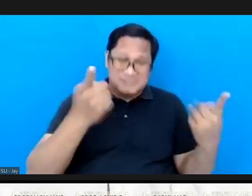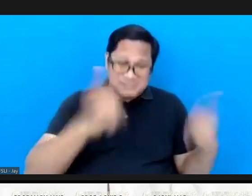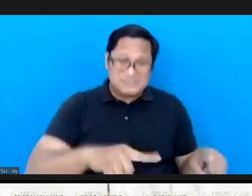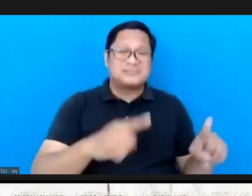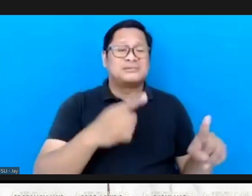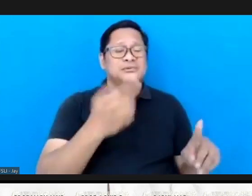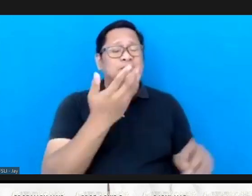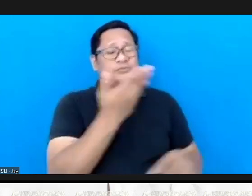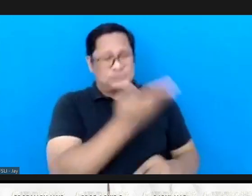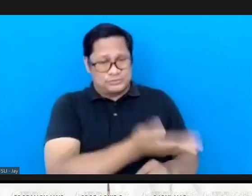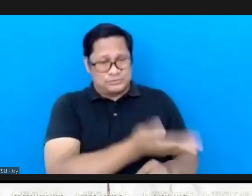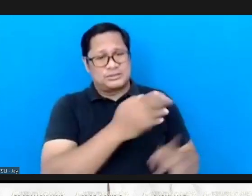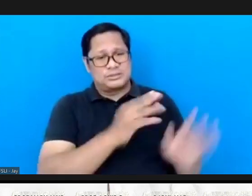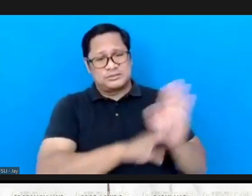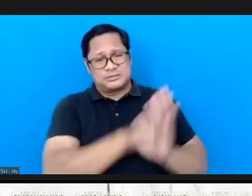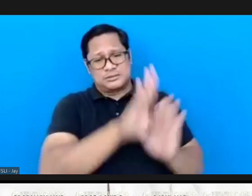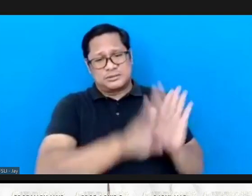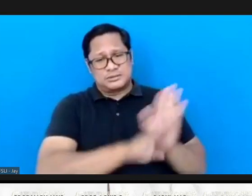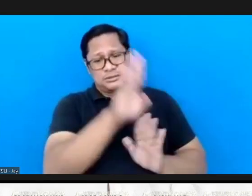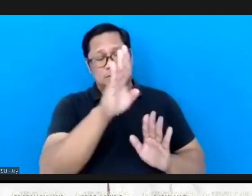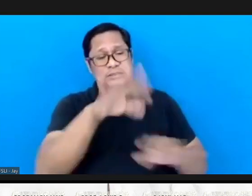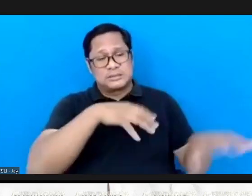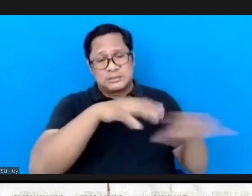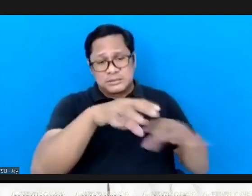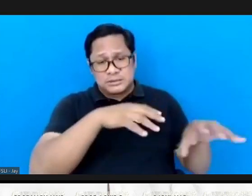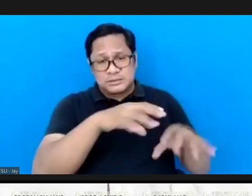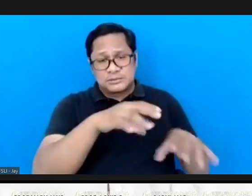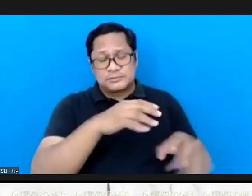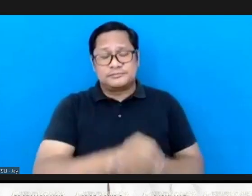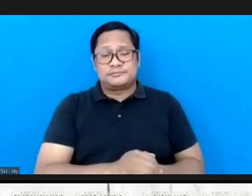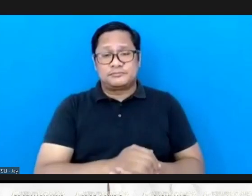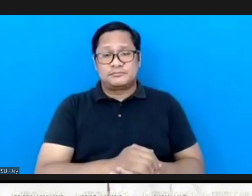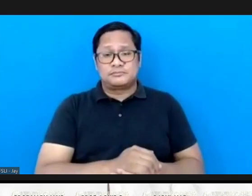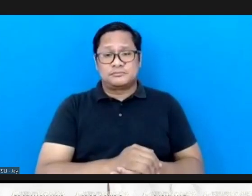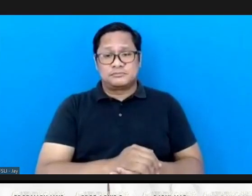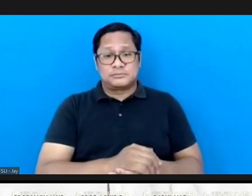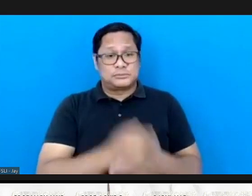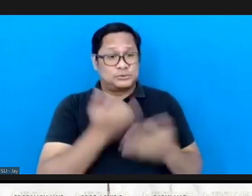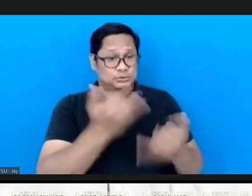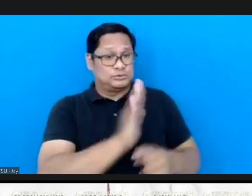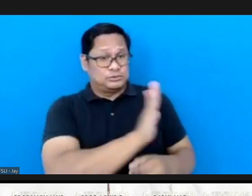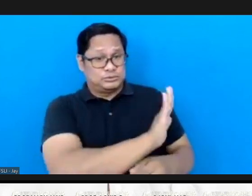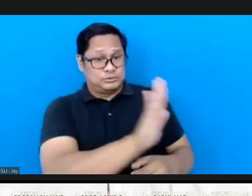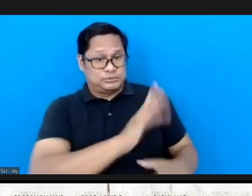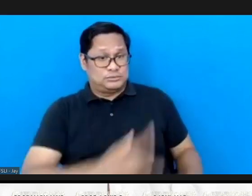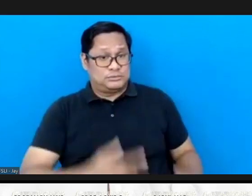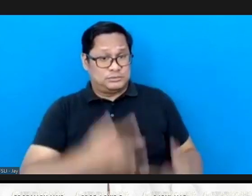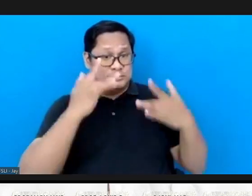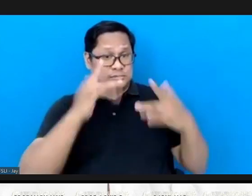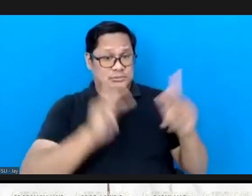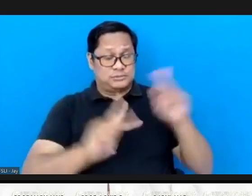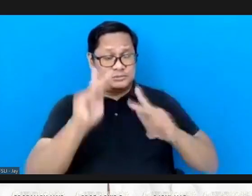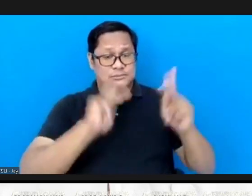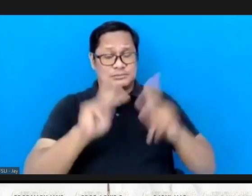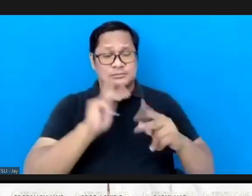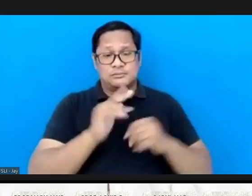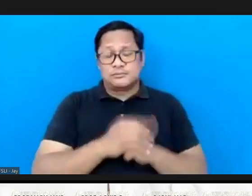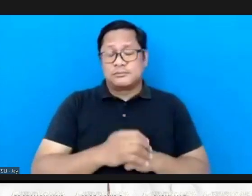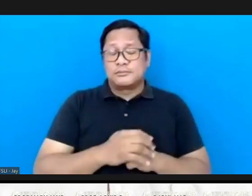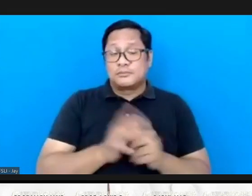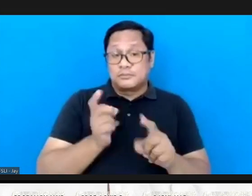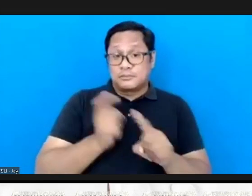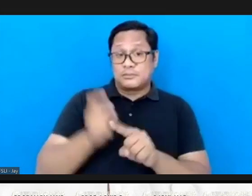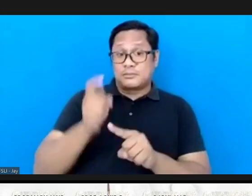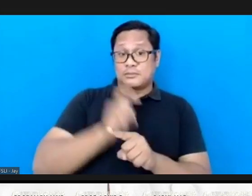these development activities, no, to their life as a people. Coming from